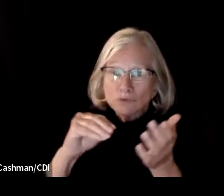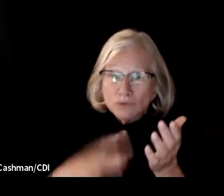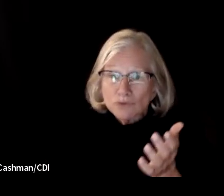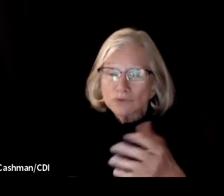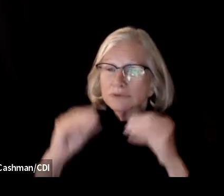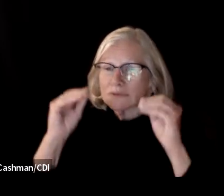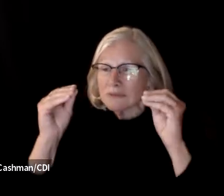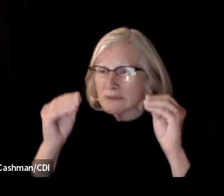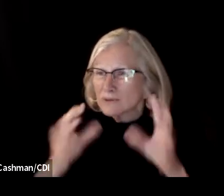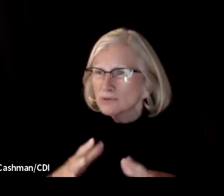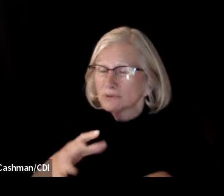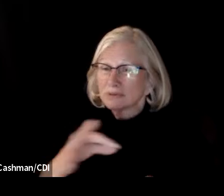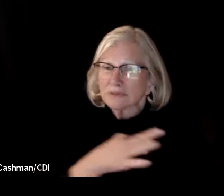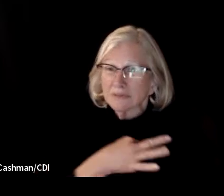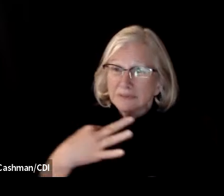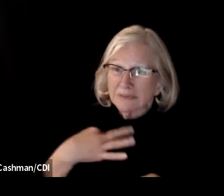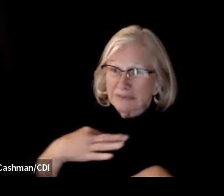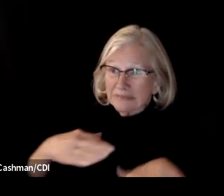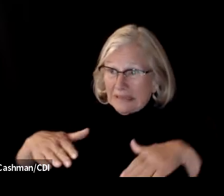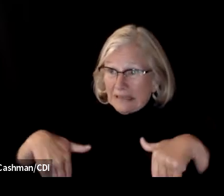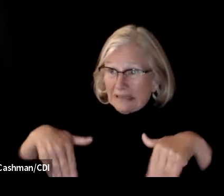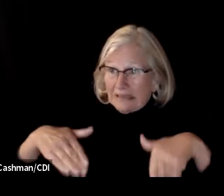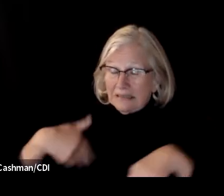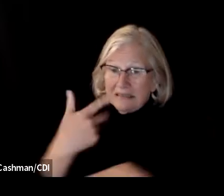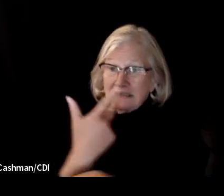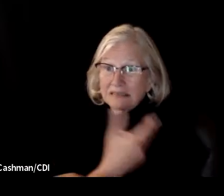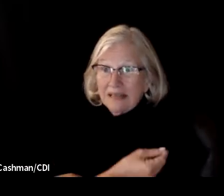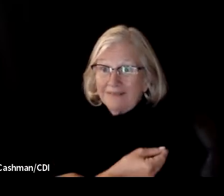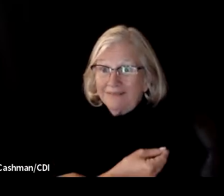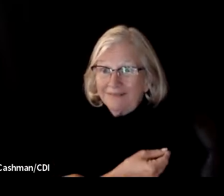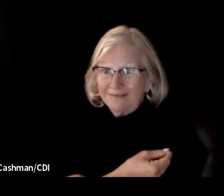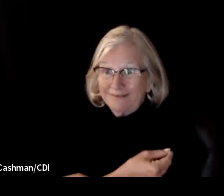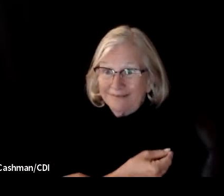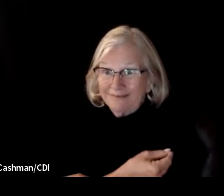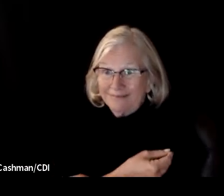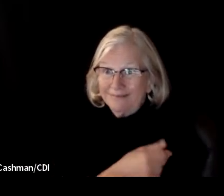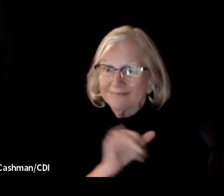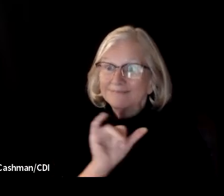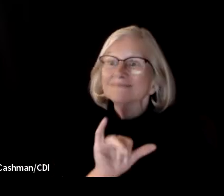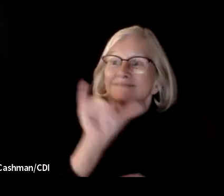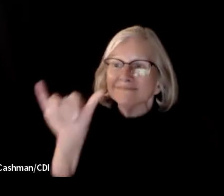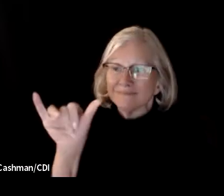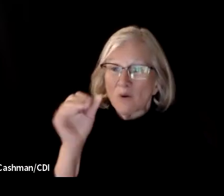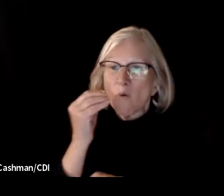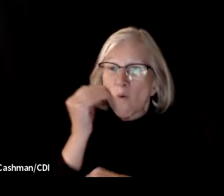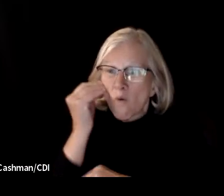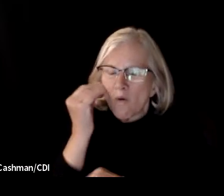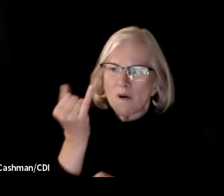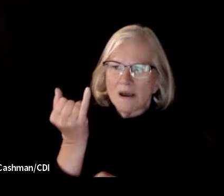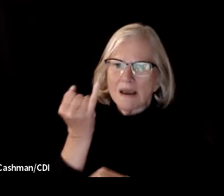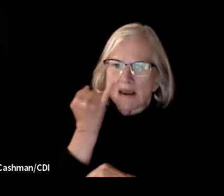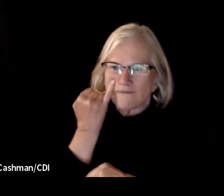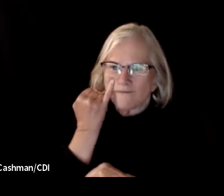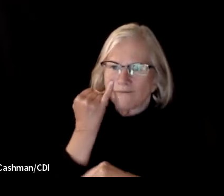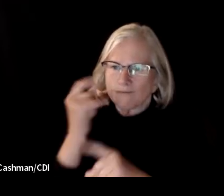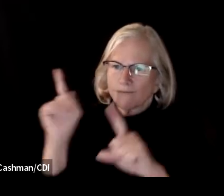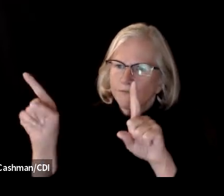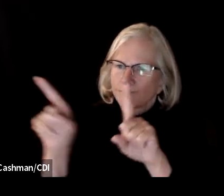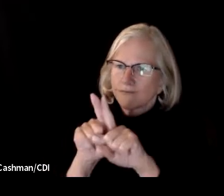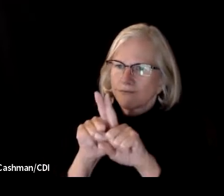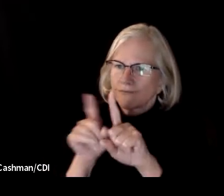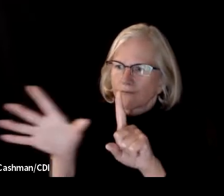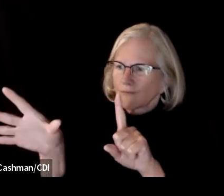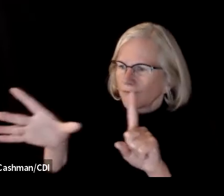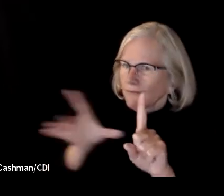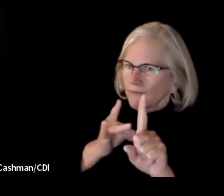if they have had recent close contact with a confirmed case and get tested. Students, teachers, and staff who